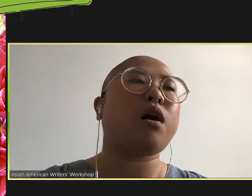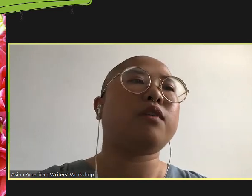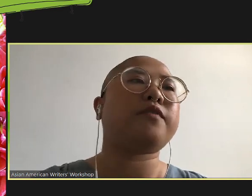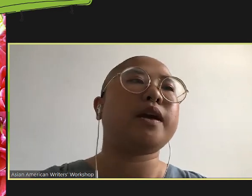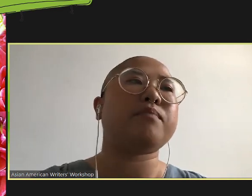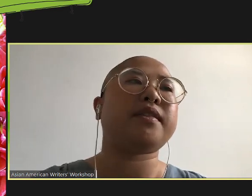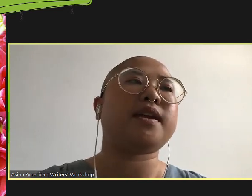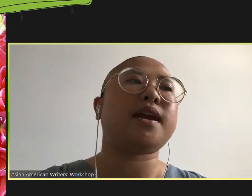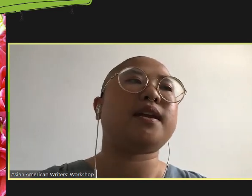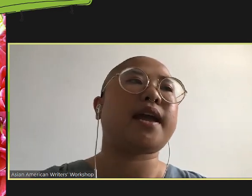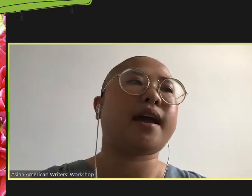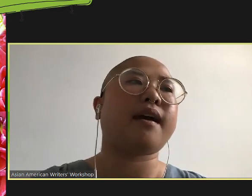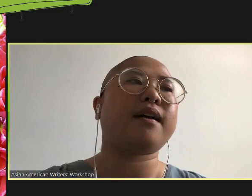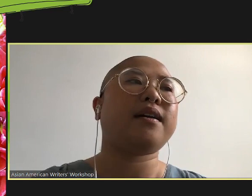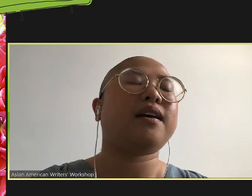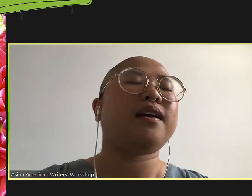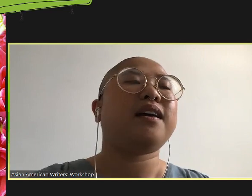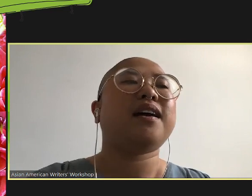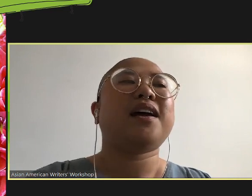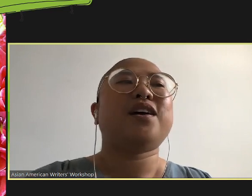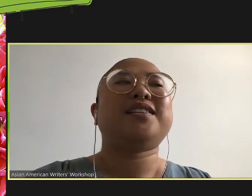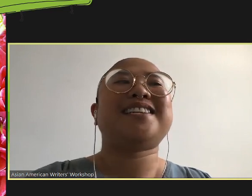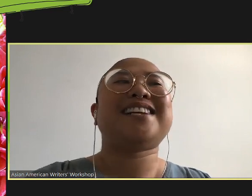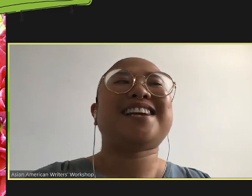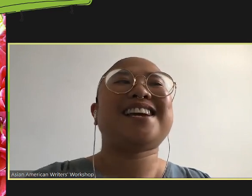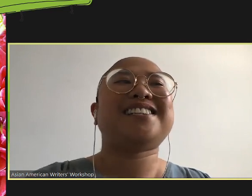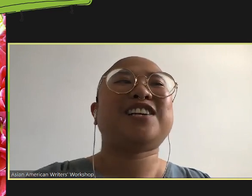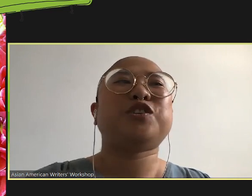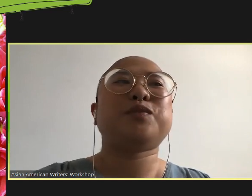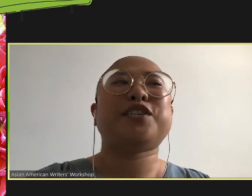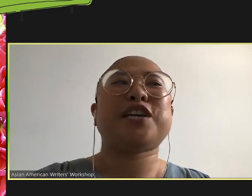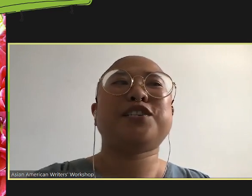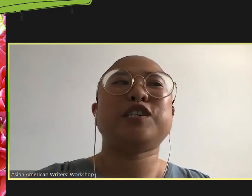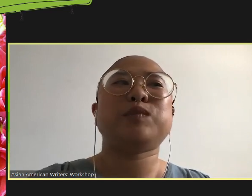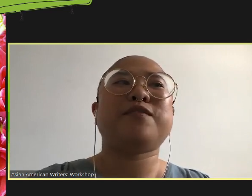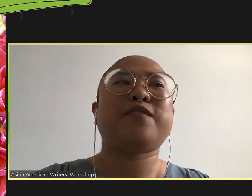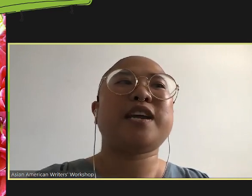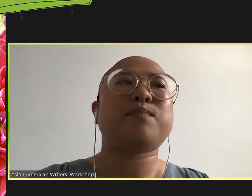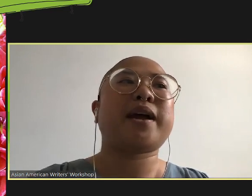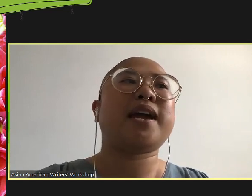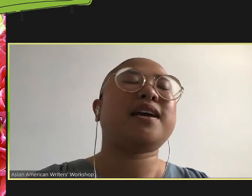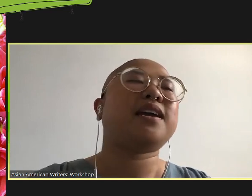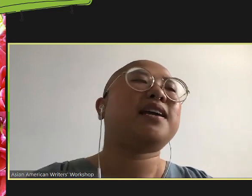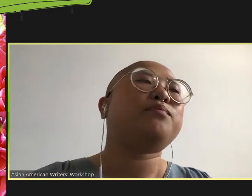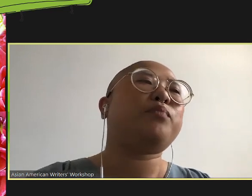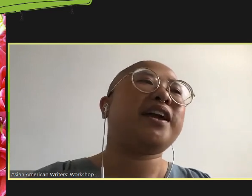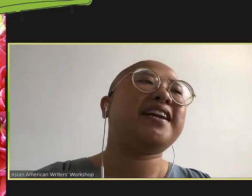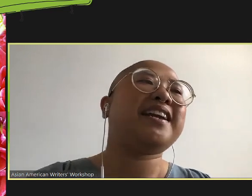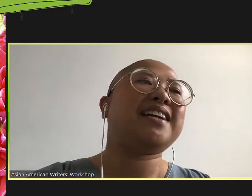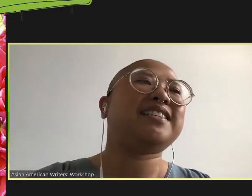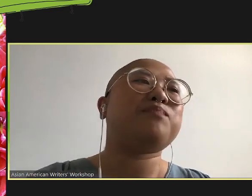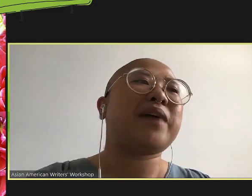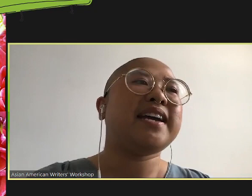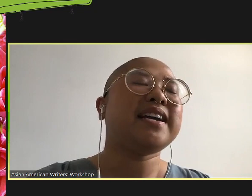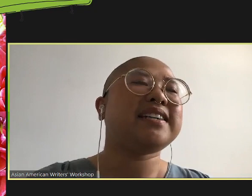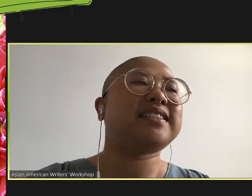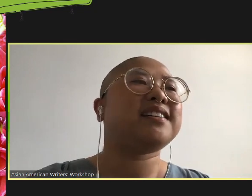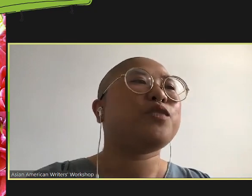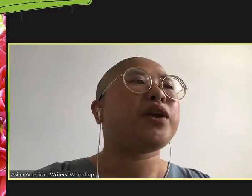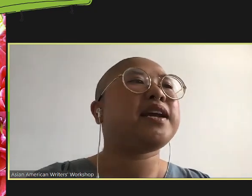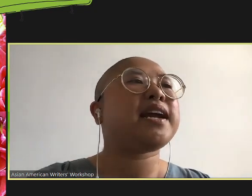ineffable call for empathy and care. Tonight's ASL interpretation is provided by Brandon